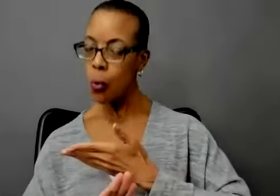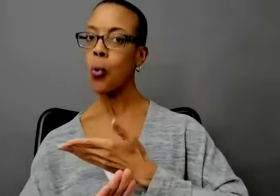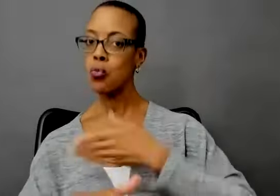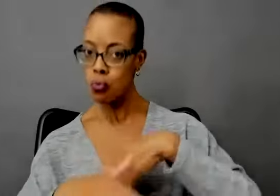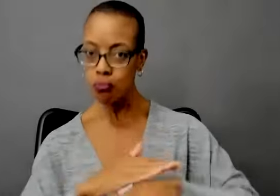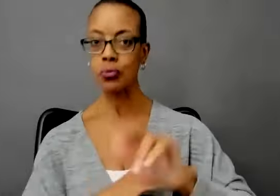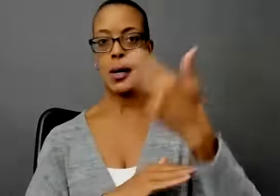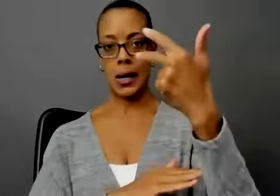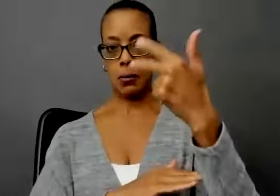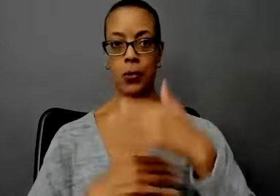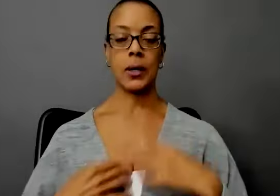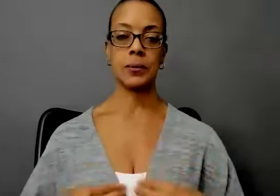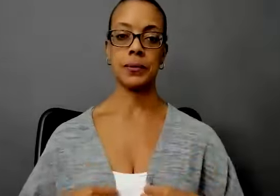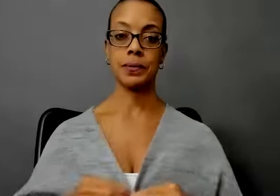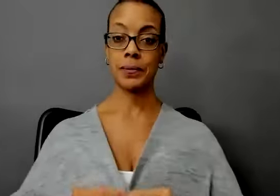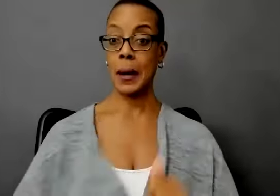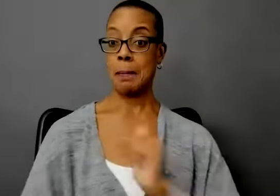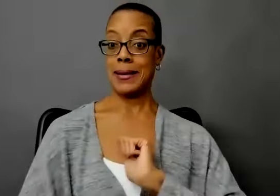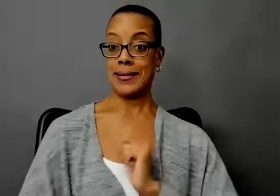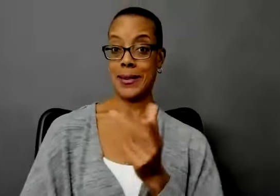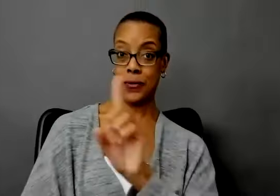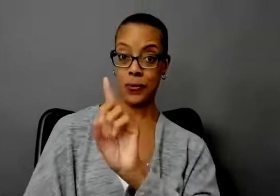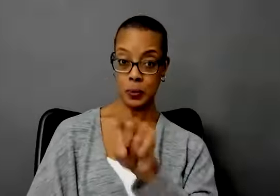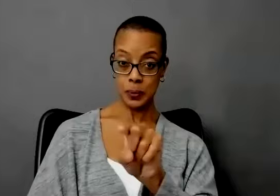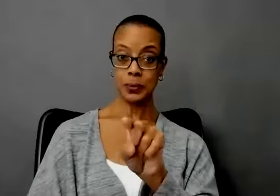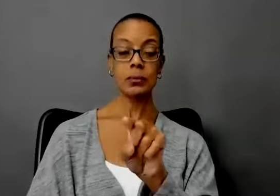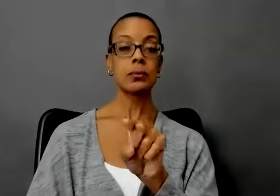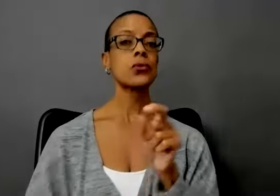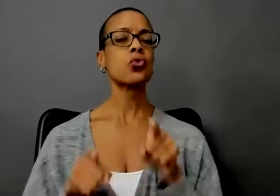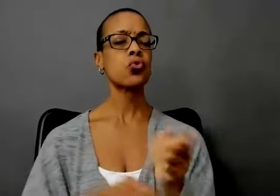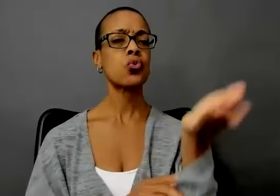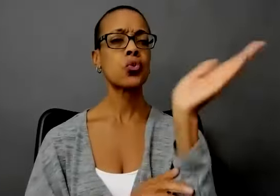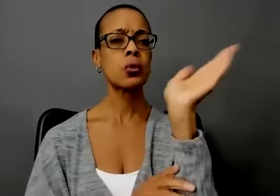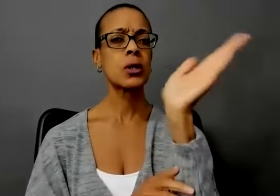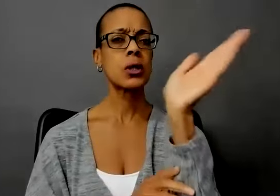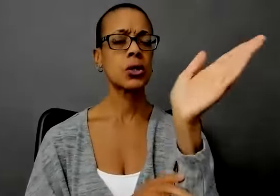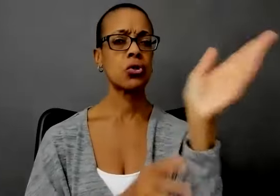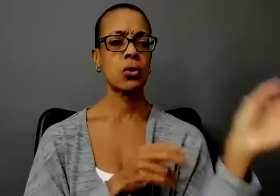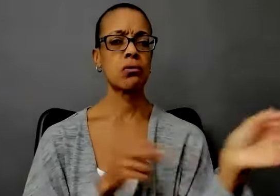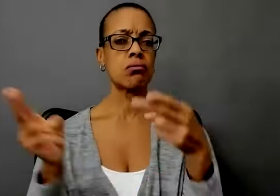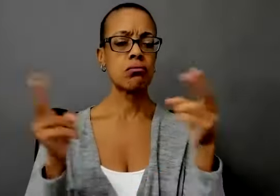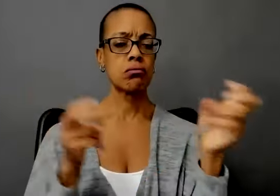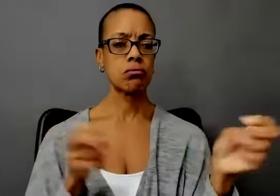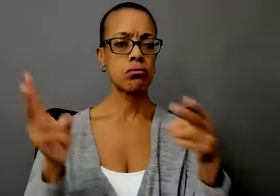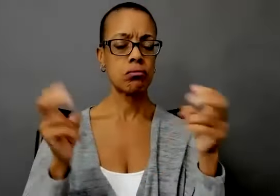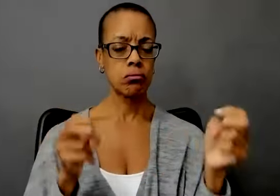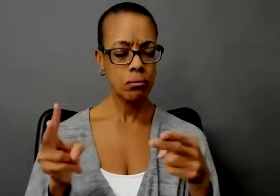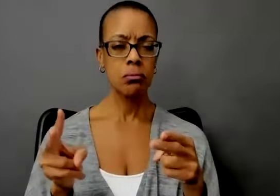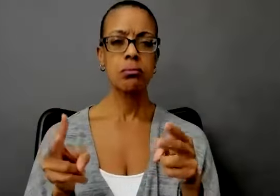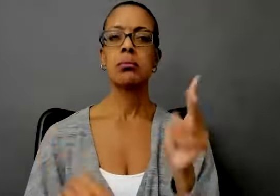I had also a question as we were going through the presentation. It was really helpful to look at like moving forward